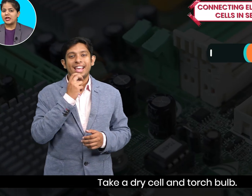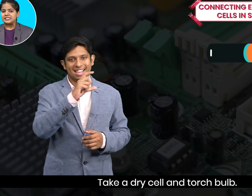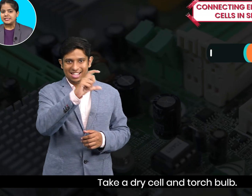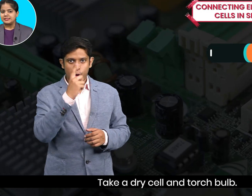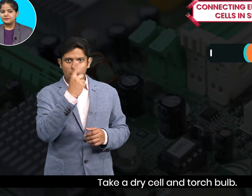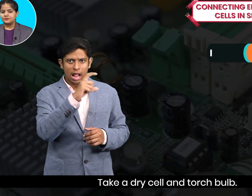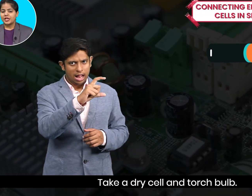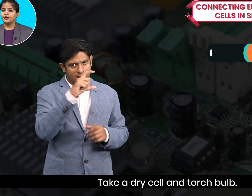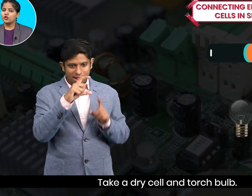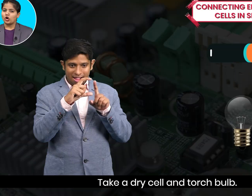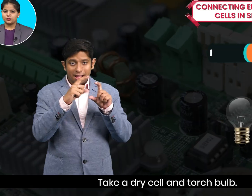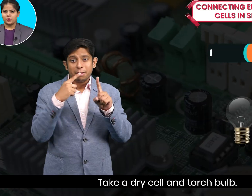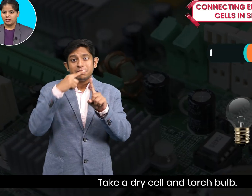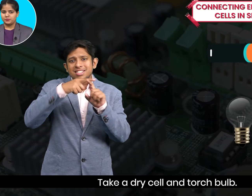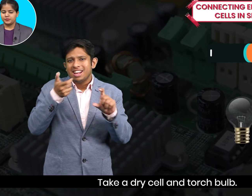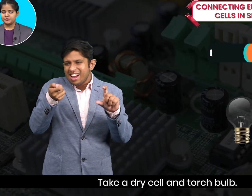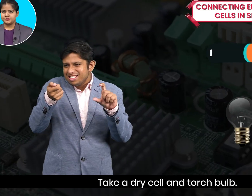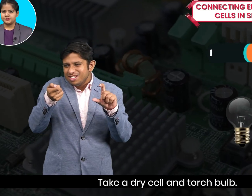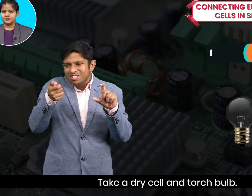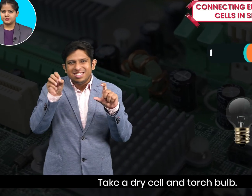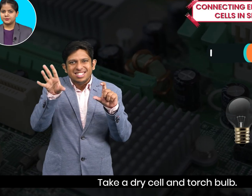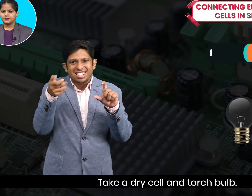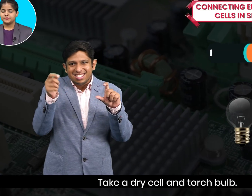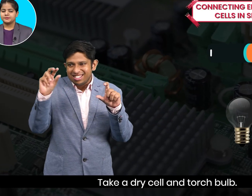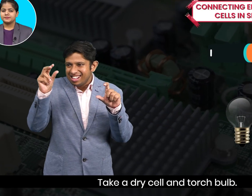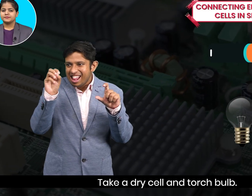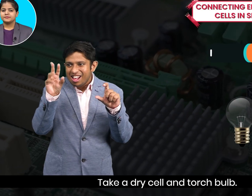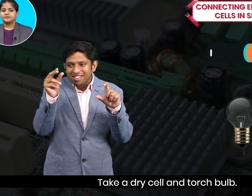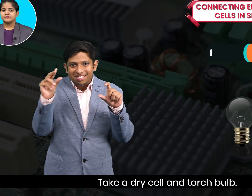Take a dry cell and torch bulb.